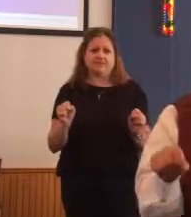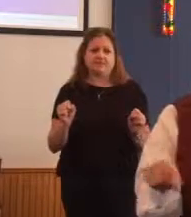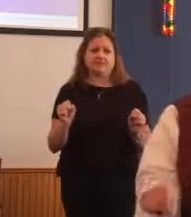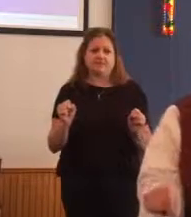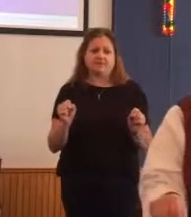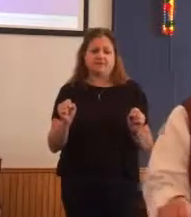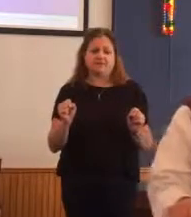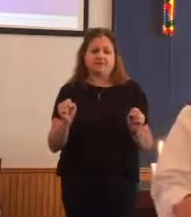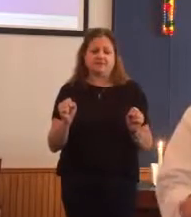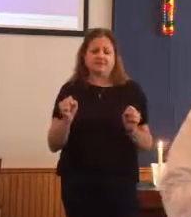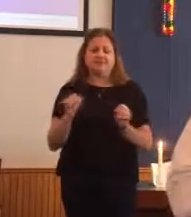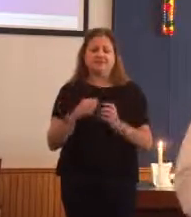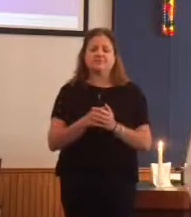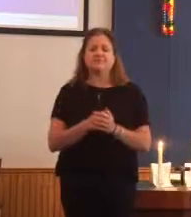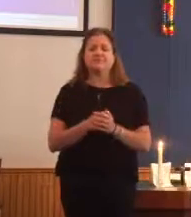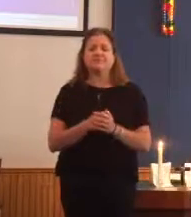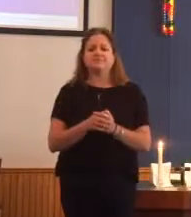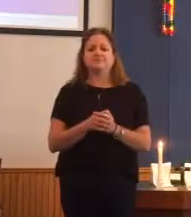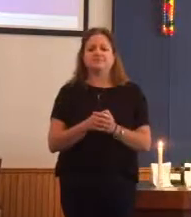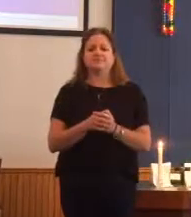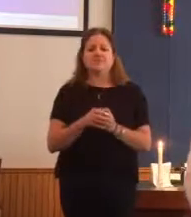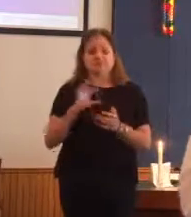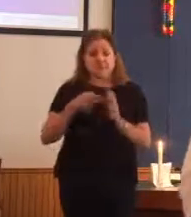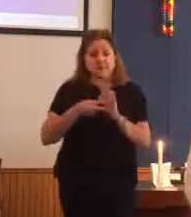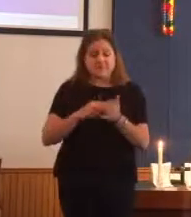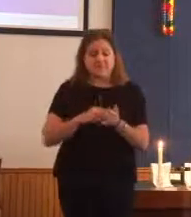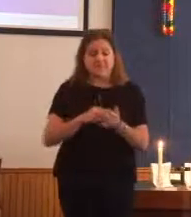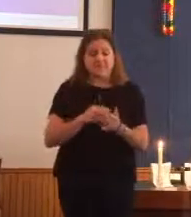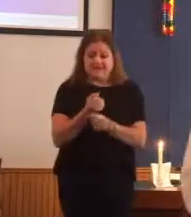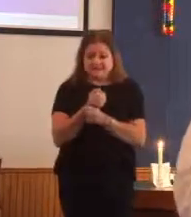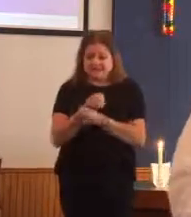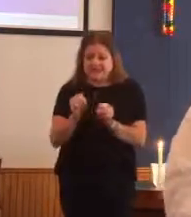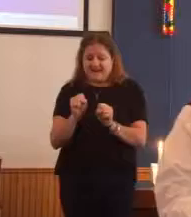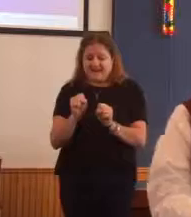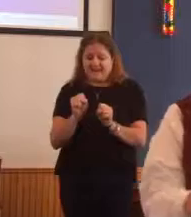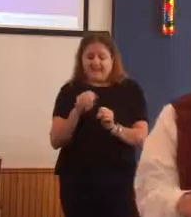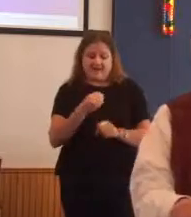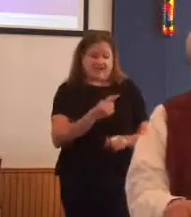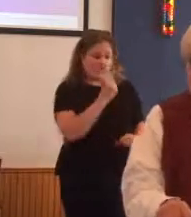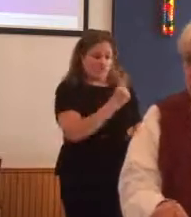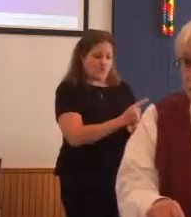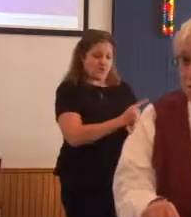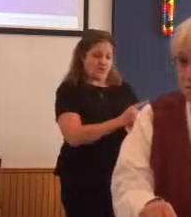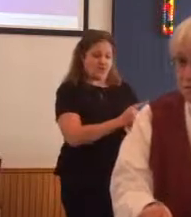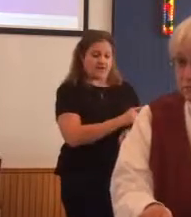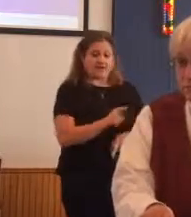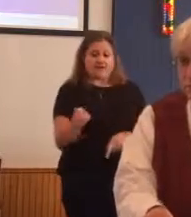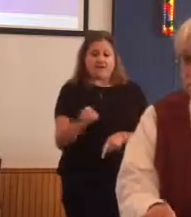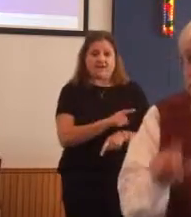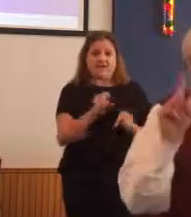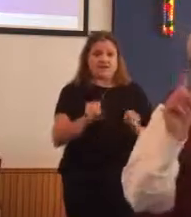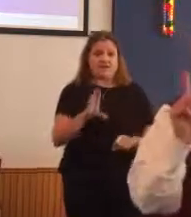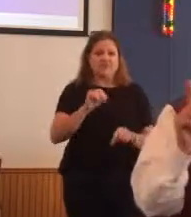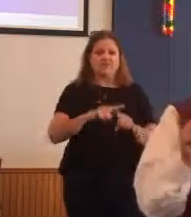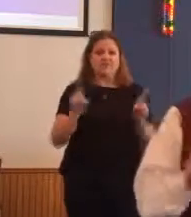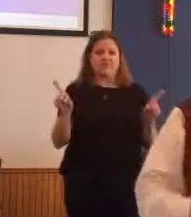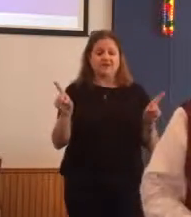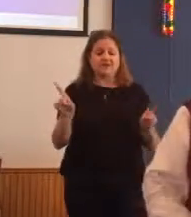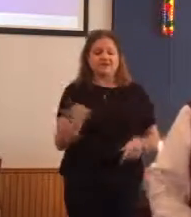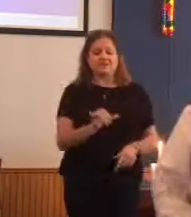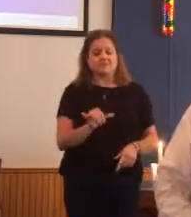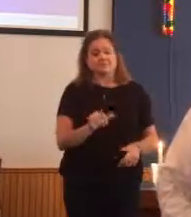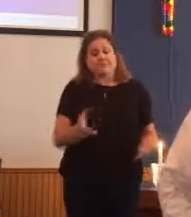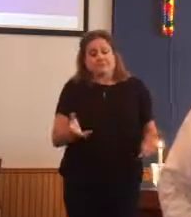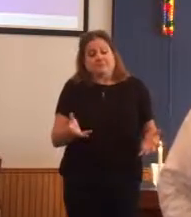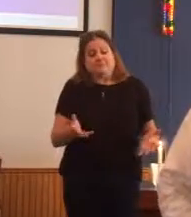That doesn't mean that safe and right are never the same thing. Sometimes they are. But